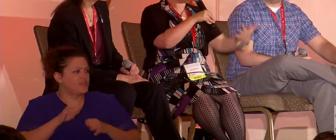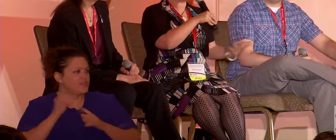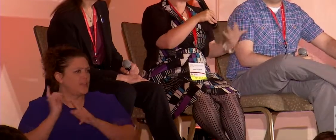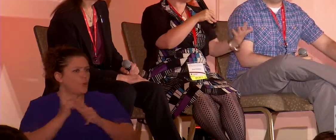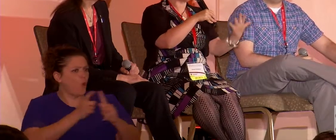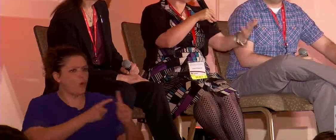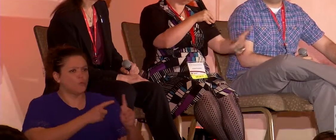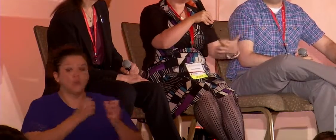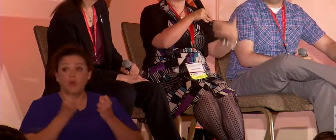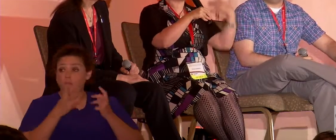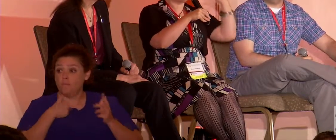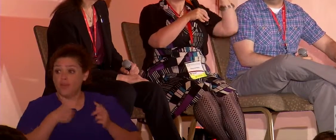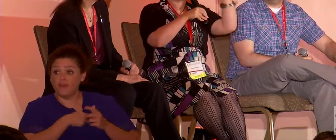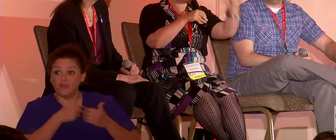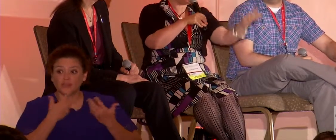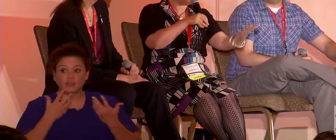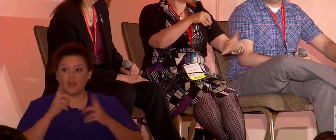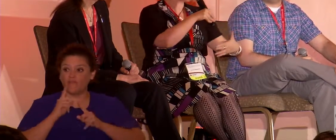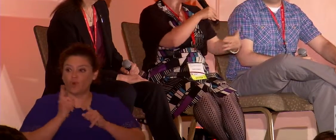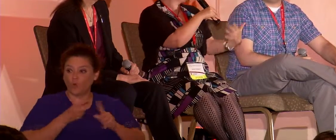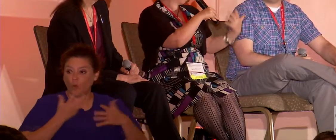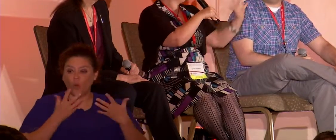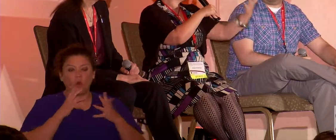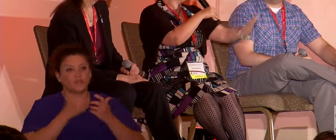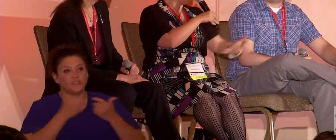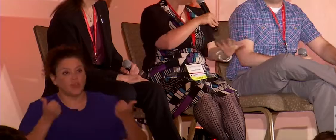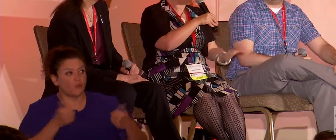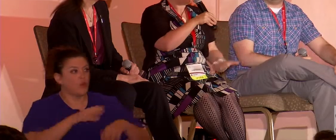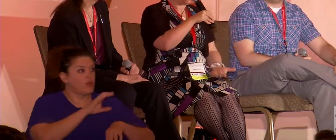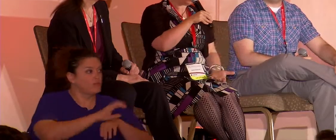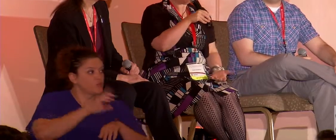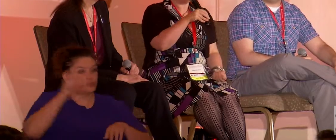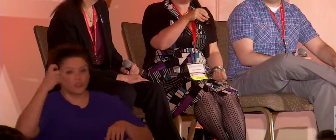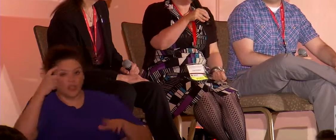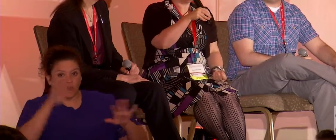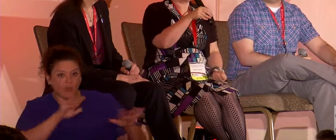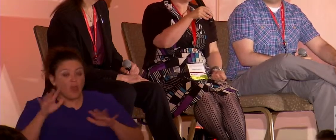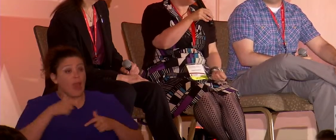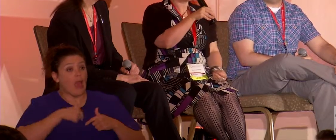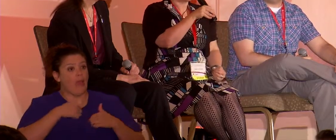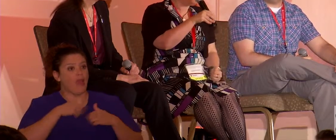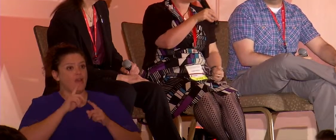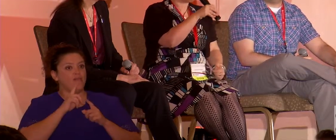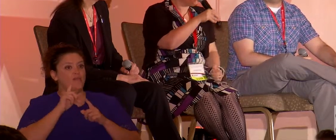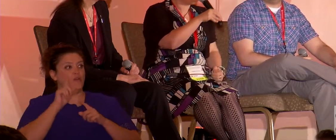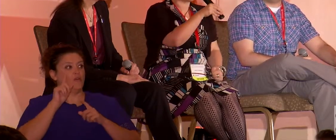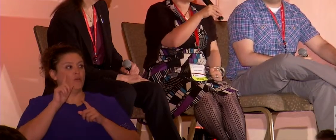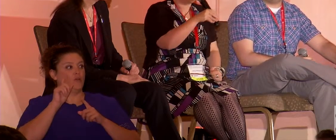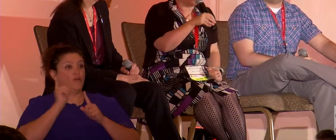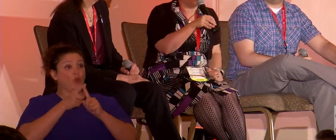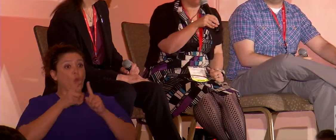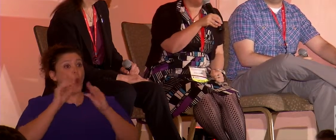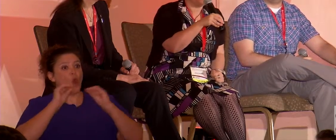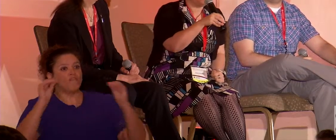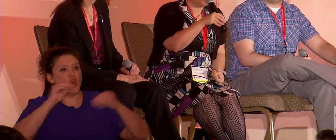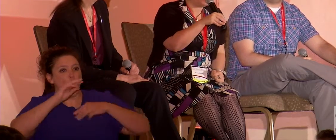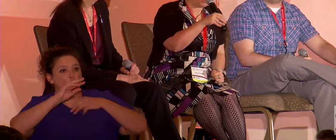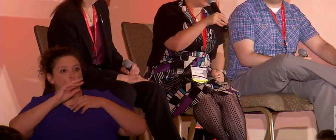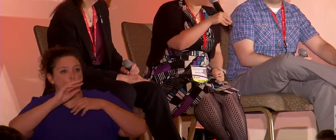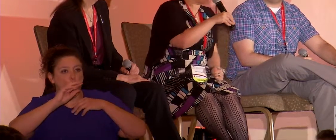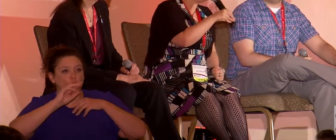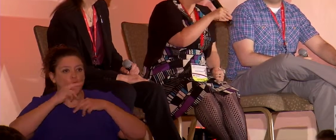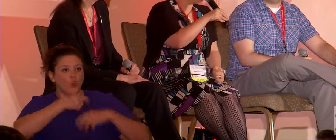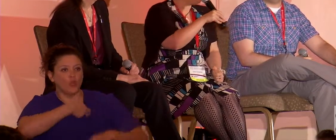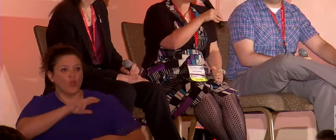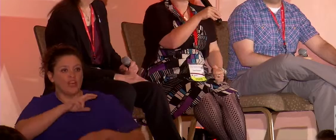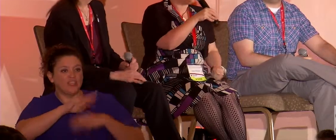Many of us have the goal of, you know, separation of church and state and religion not. I have the goal of no religion anywhere in the world.